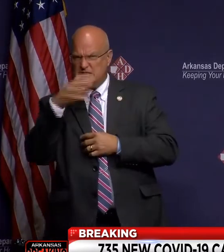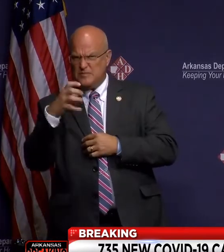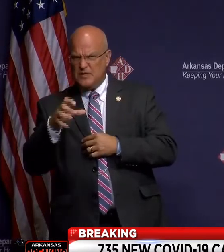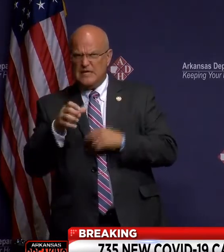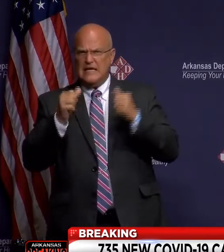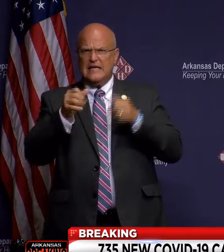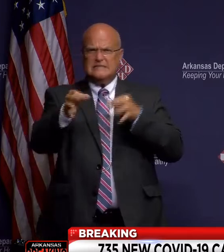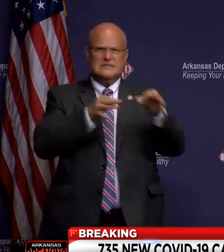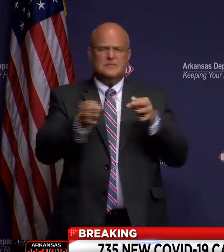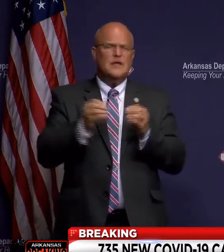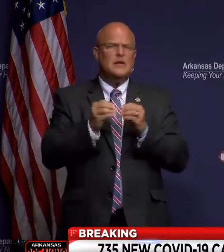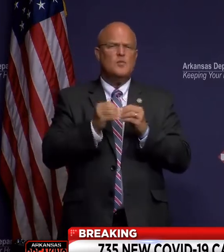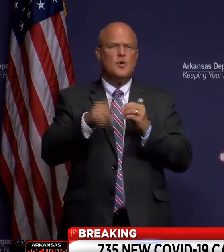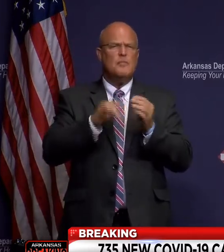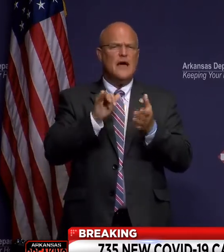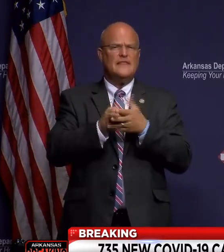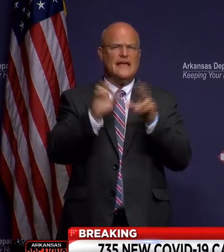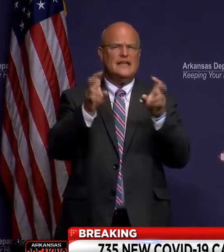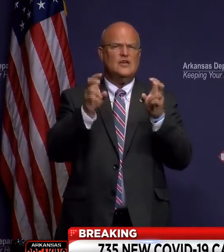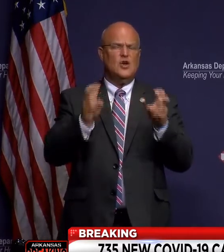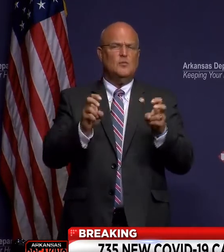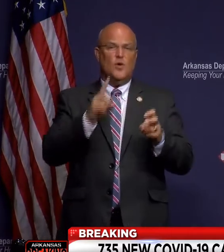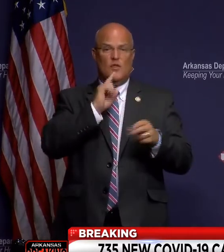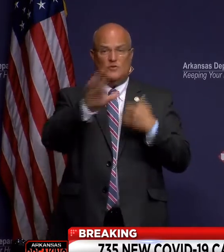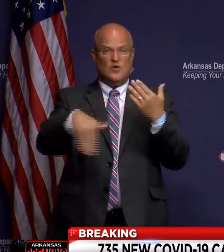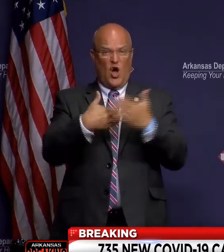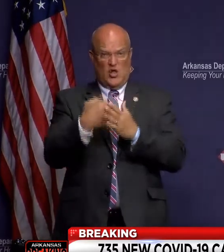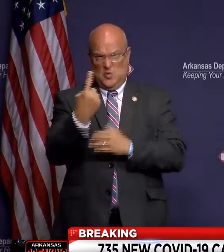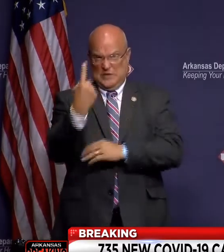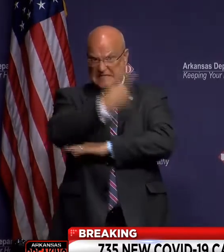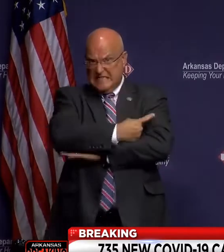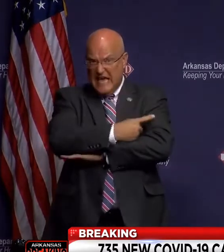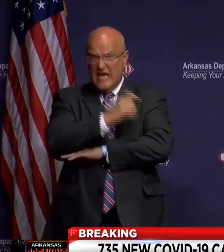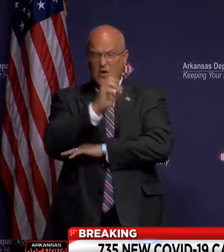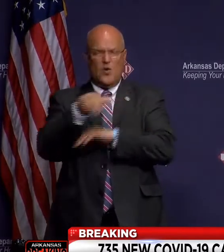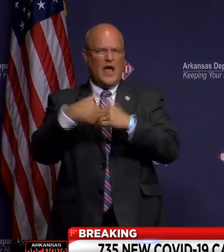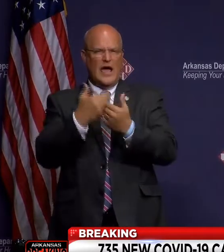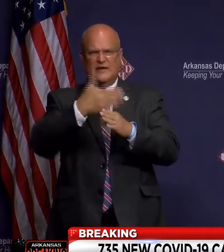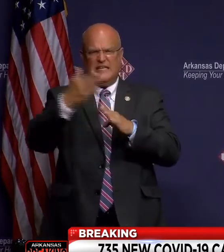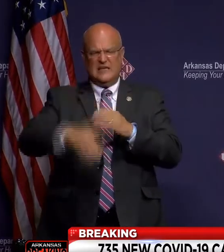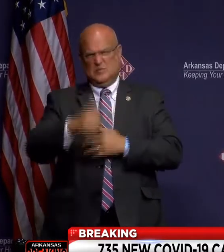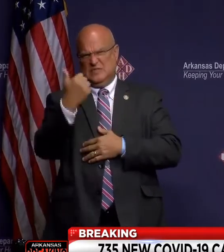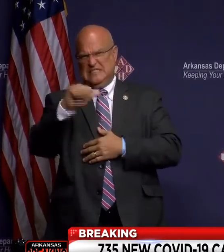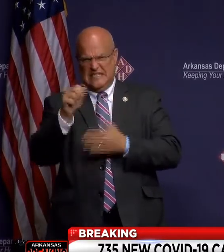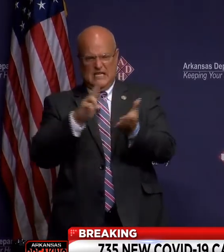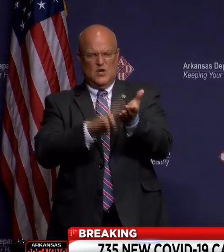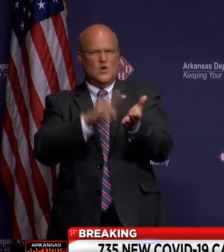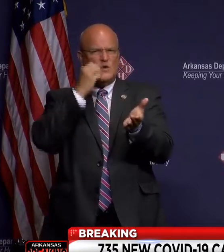Can you tell us a little bit about that in terms of, were those all in one day, or how do you end up with 10